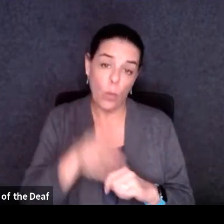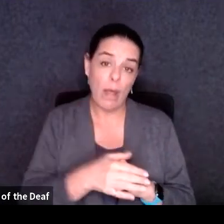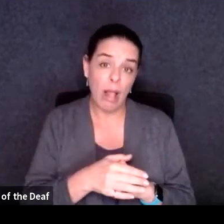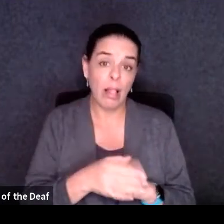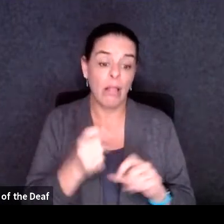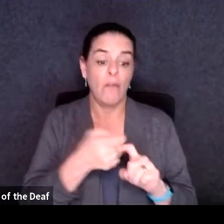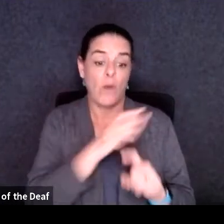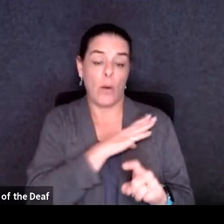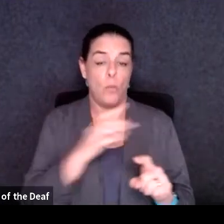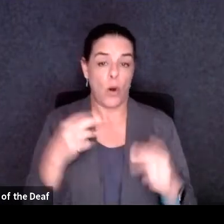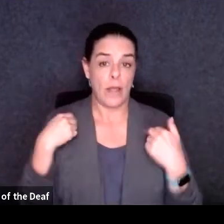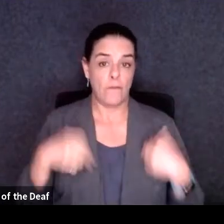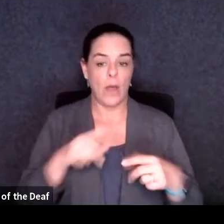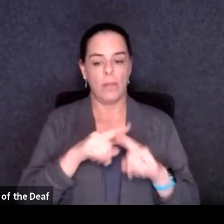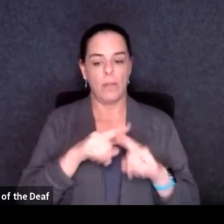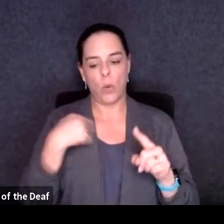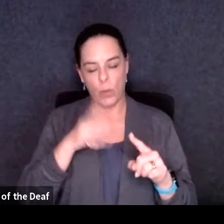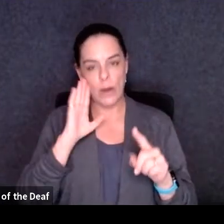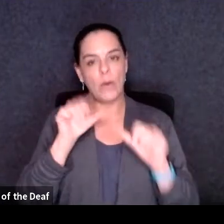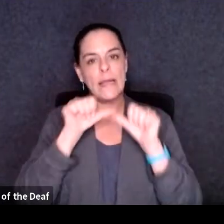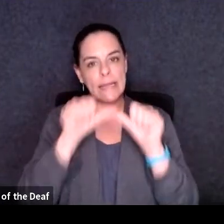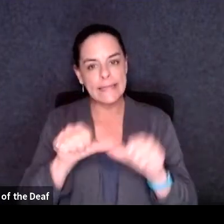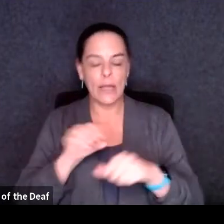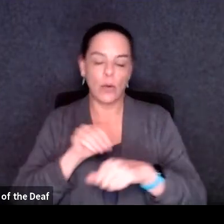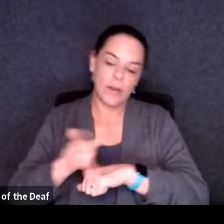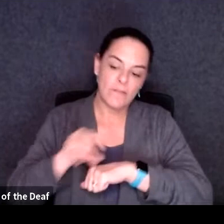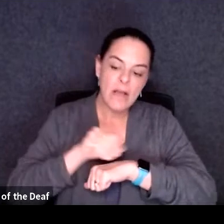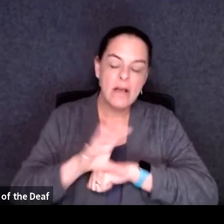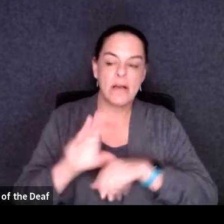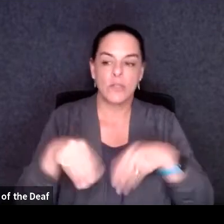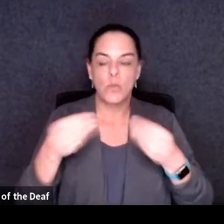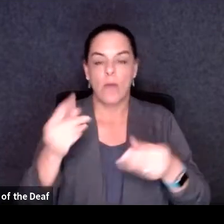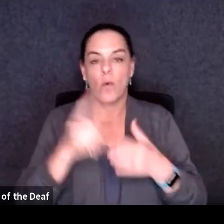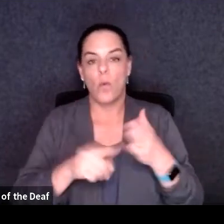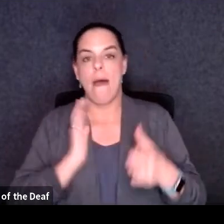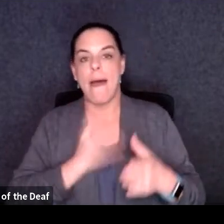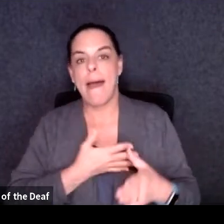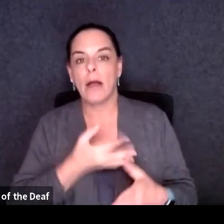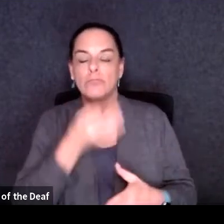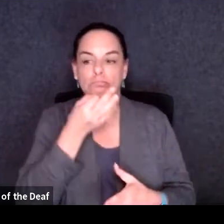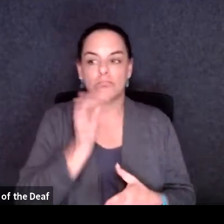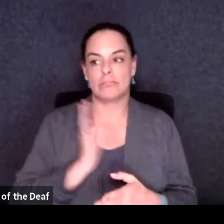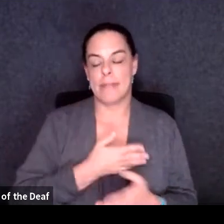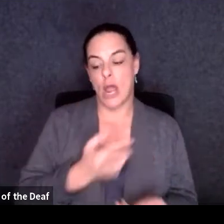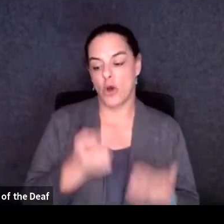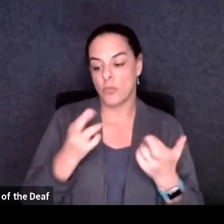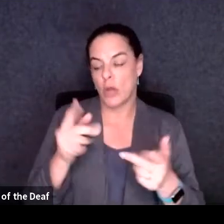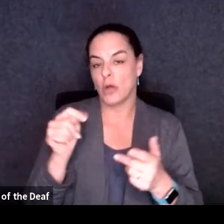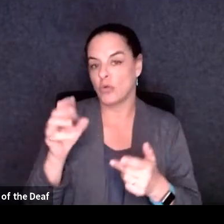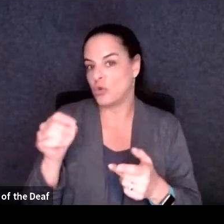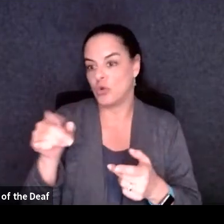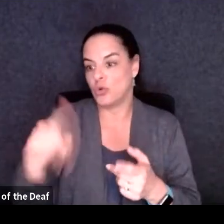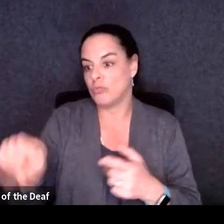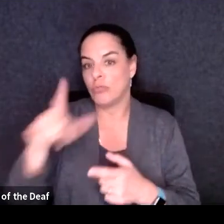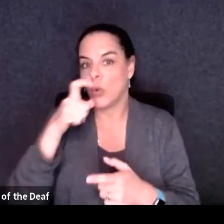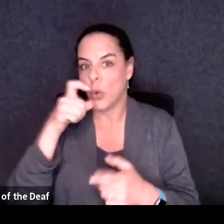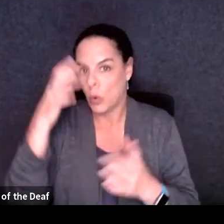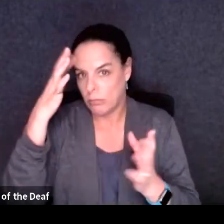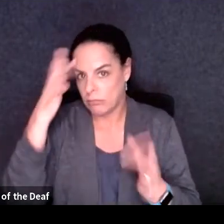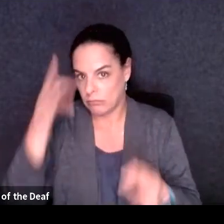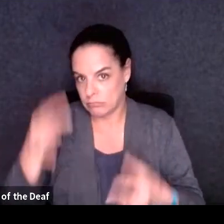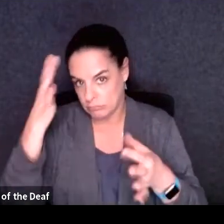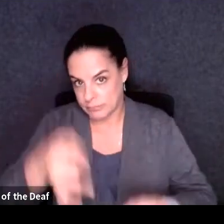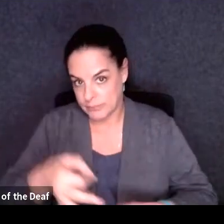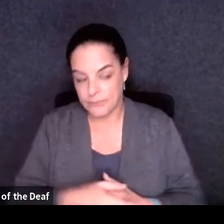Board of Health, but we'll continue playing our role of advising and providing our expertise and recommendations to whoever is making the decisions. From Jeff